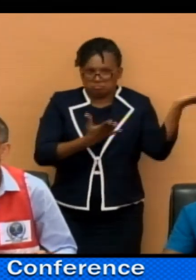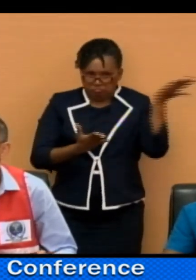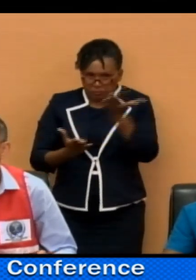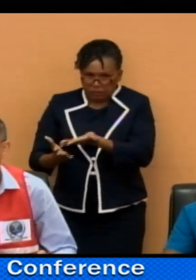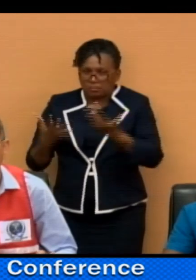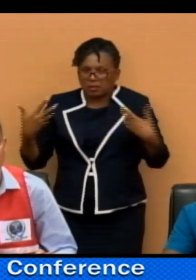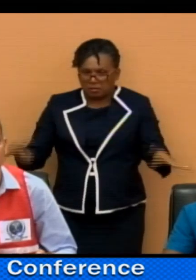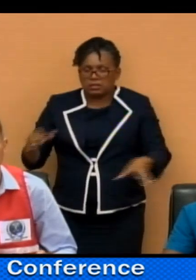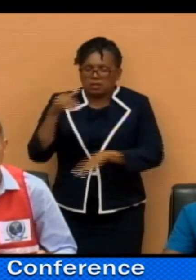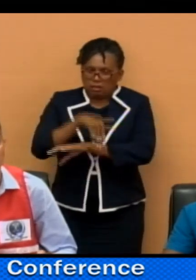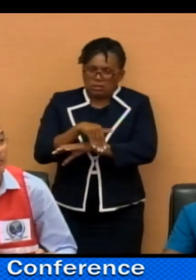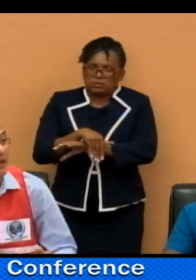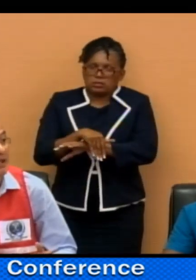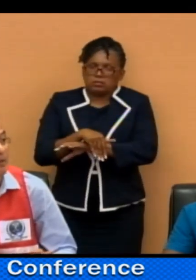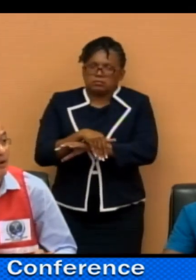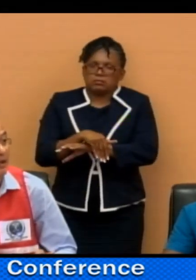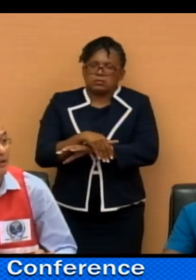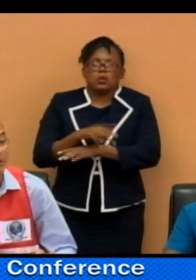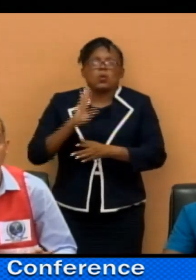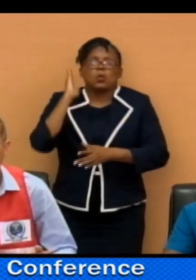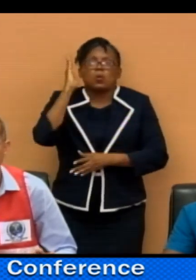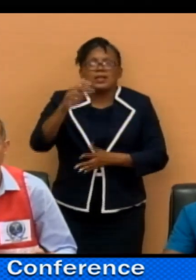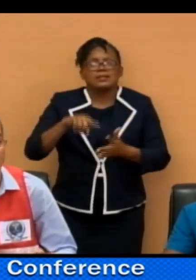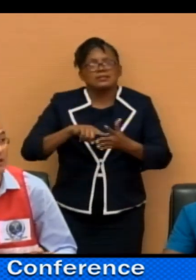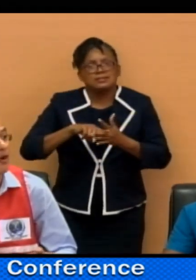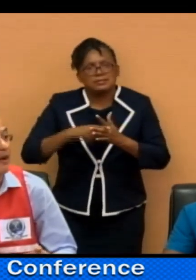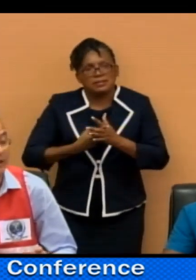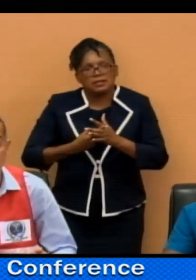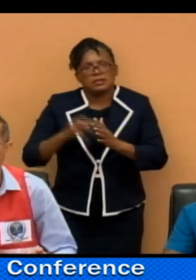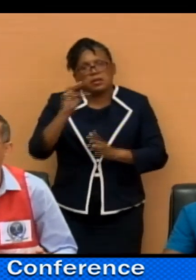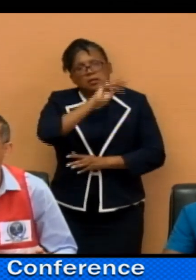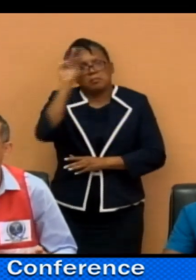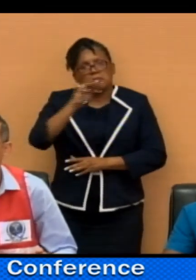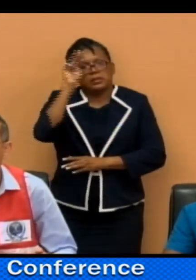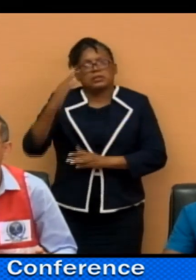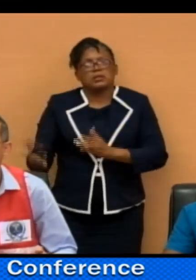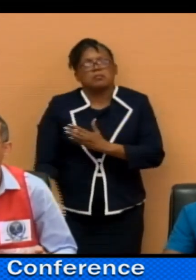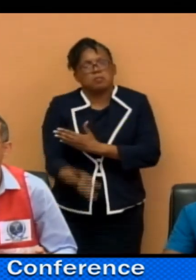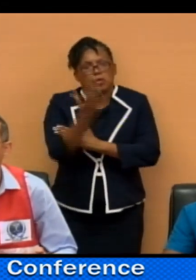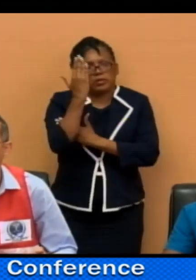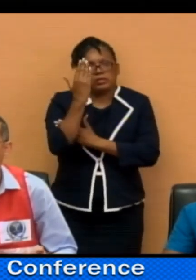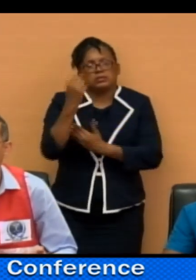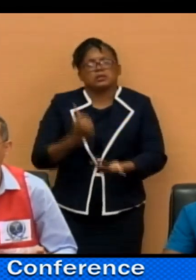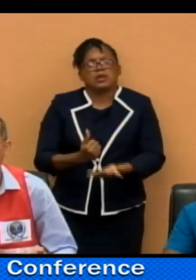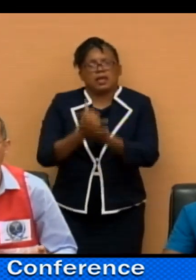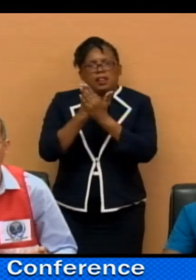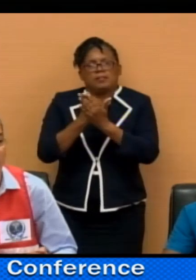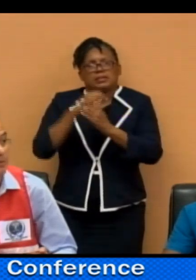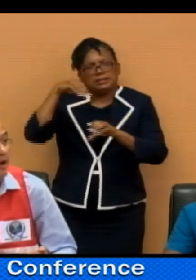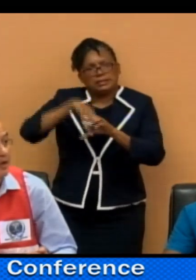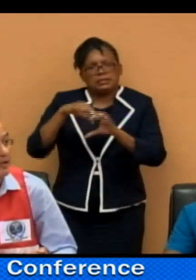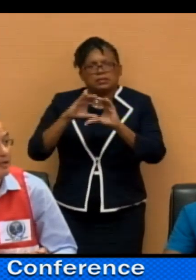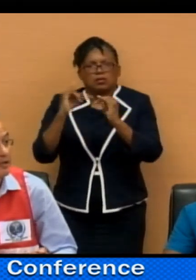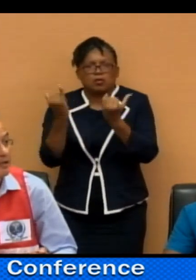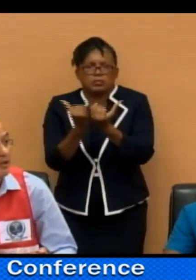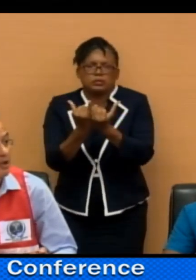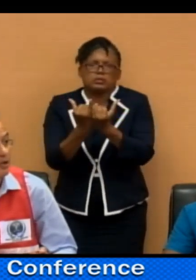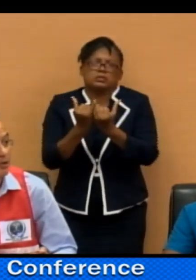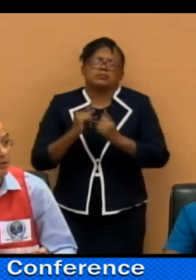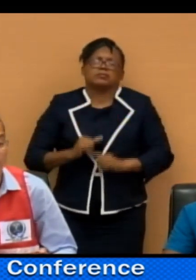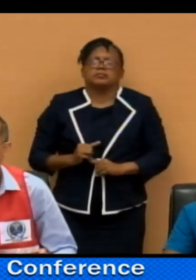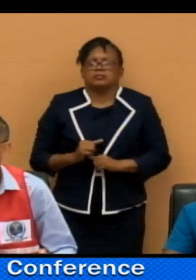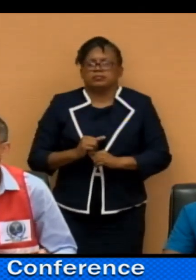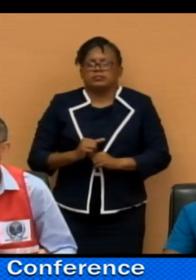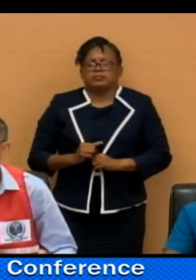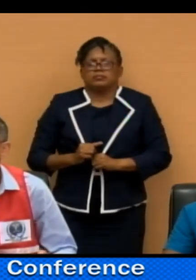us as of first thing Monday morning throughout the communities or at the General Hospital with our response